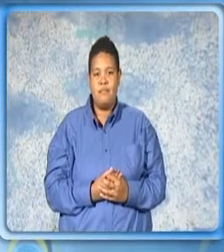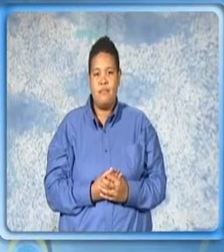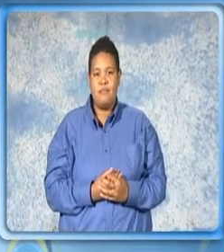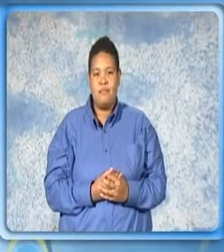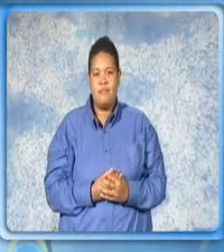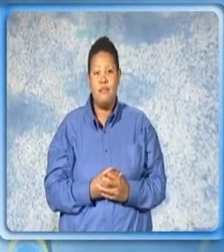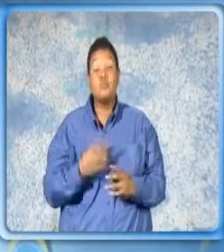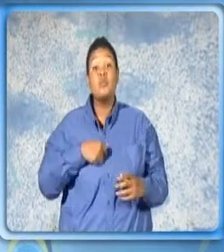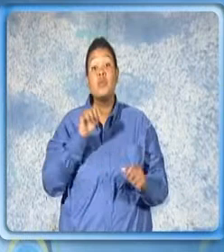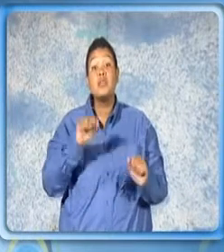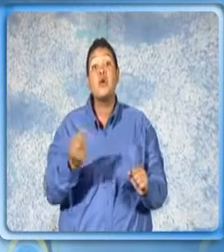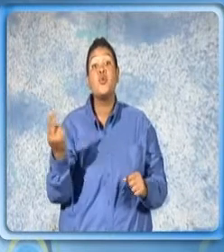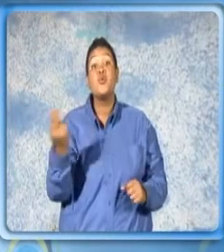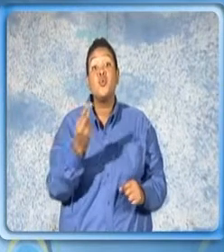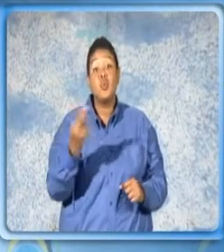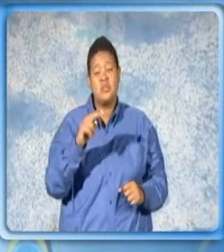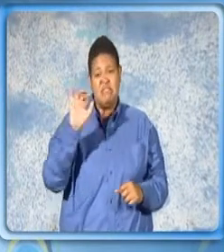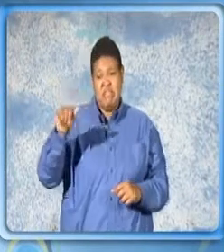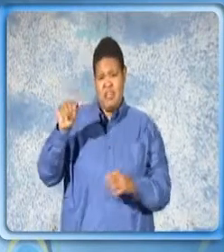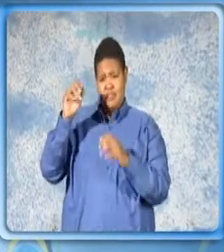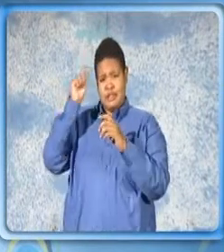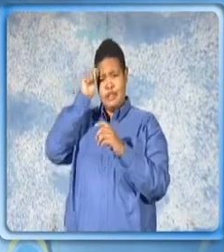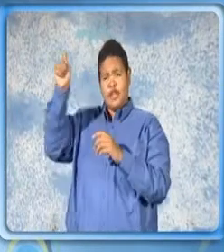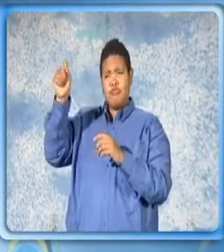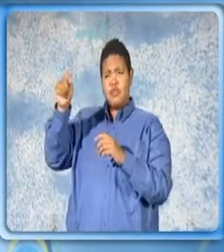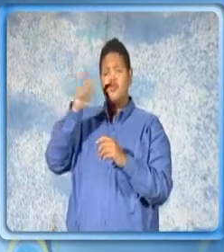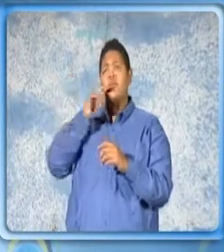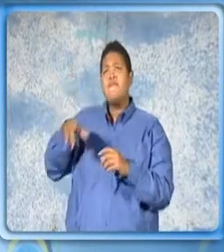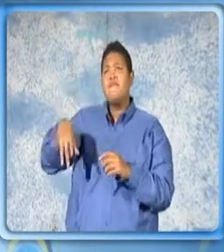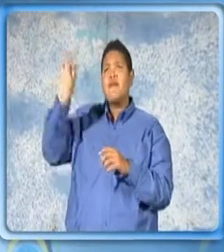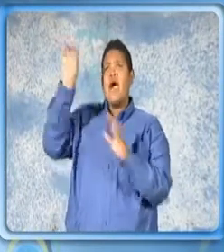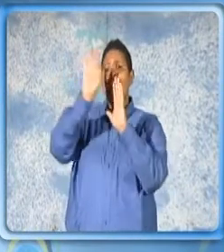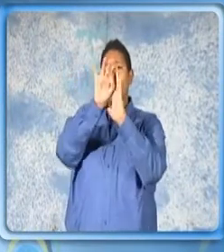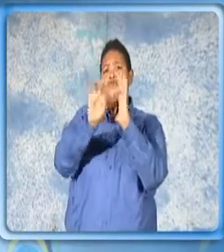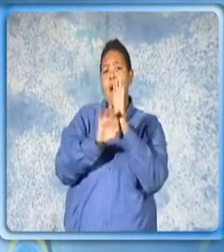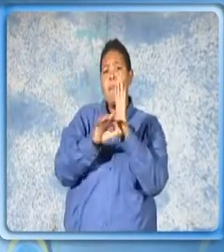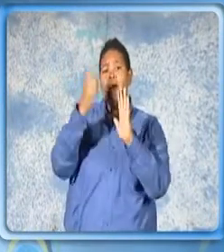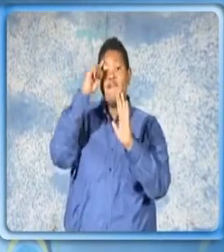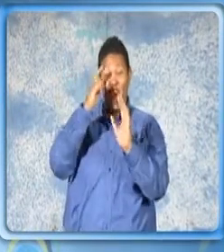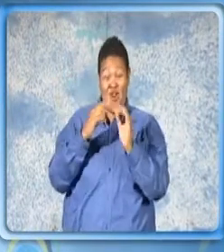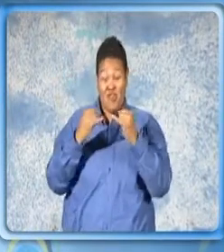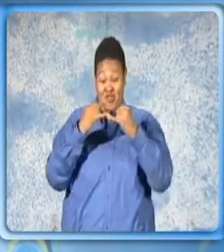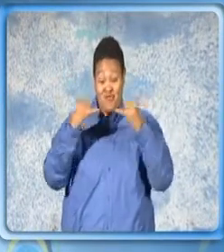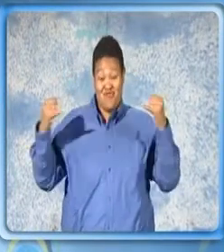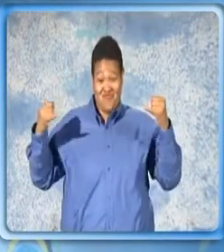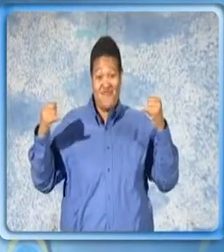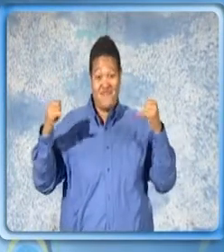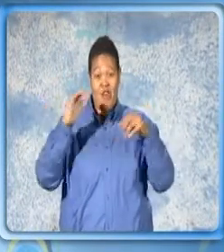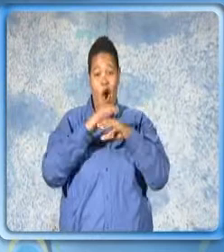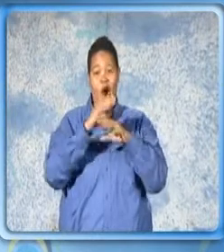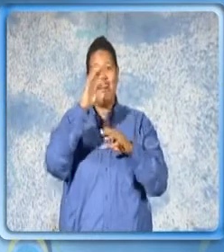We can use Pythagoras' theorem to derive the formula for the length of a straight line on a graph.